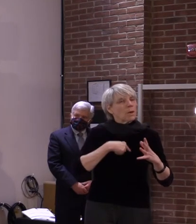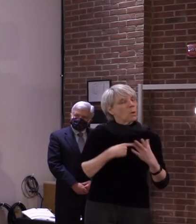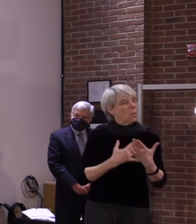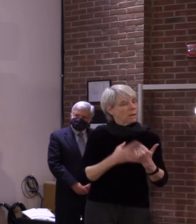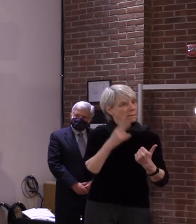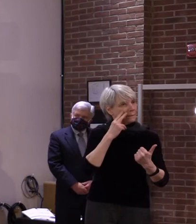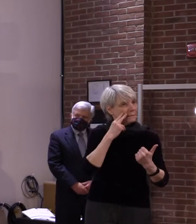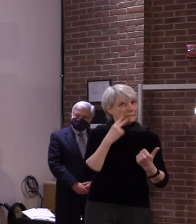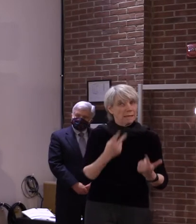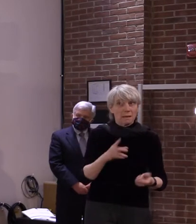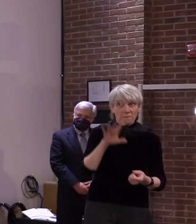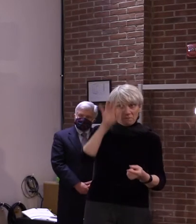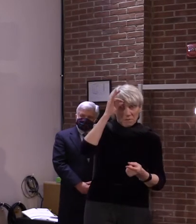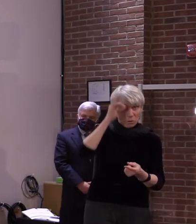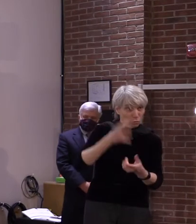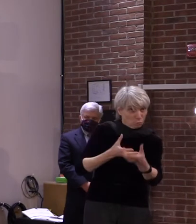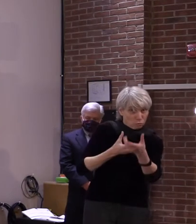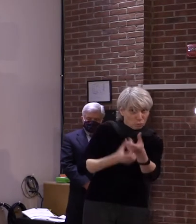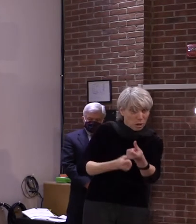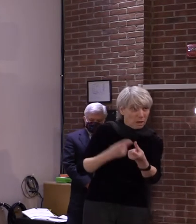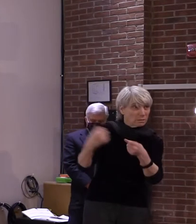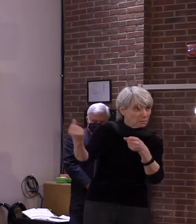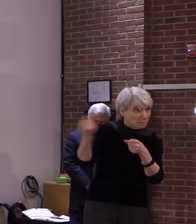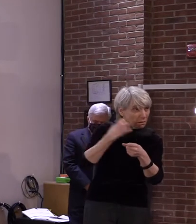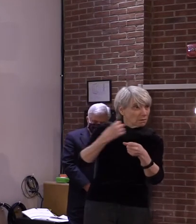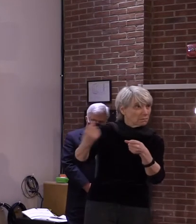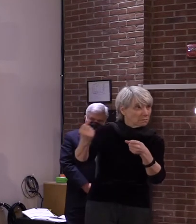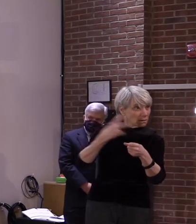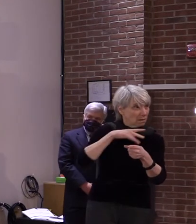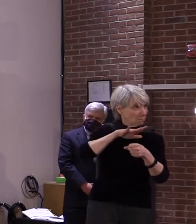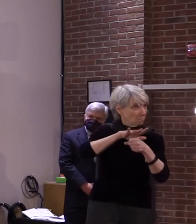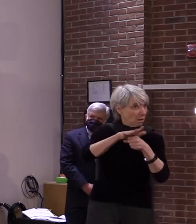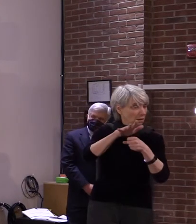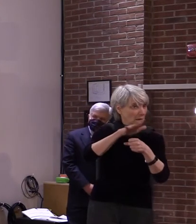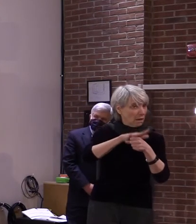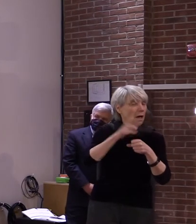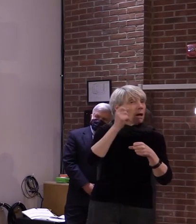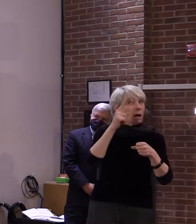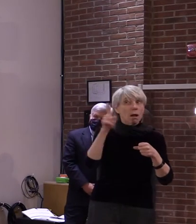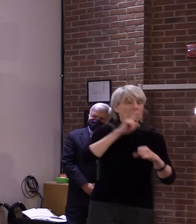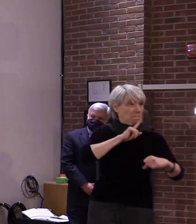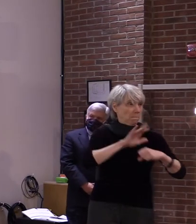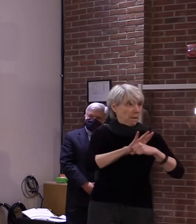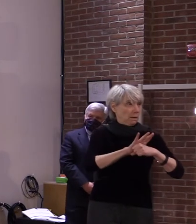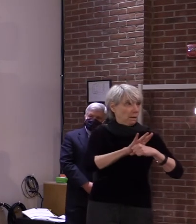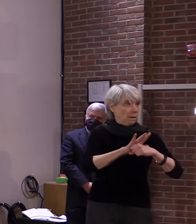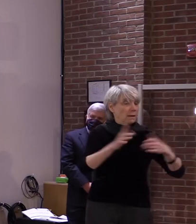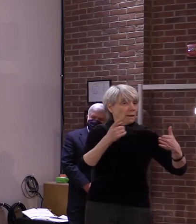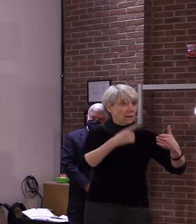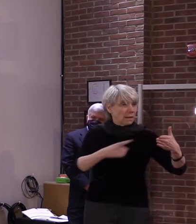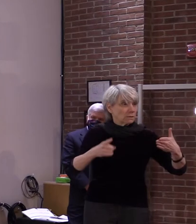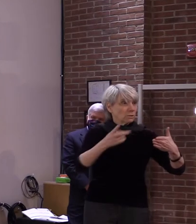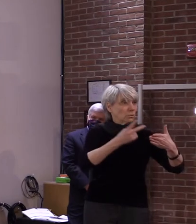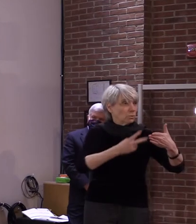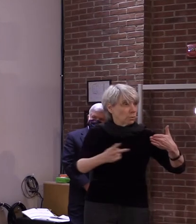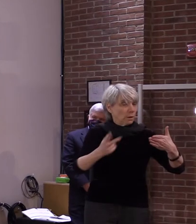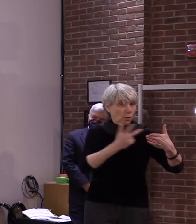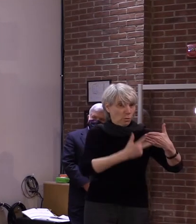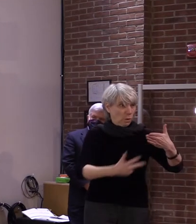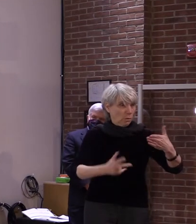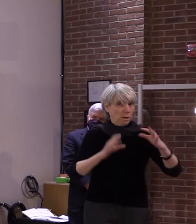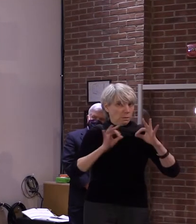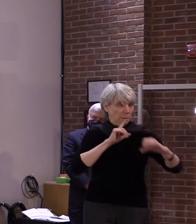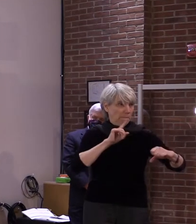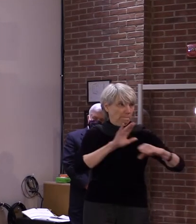terms of the supply we've been told over the next three weeks we'll get a certain amount they have expanded upon that and which is